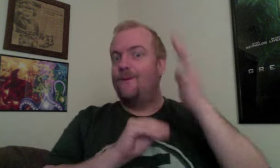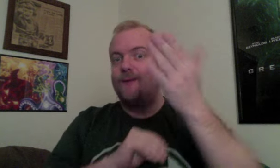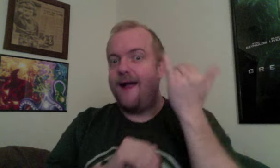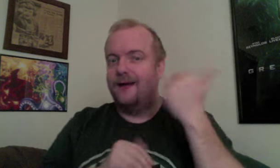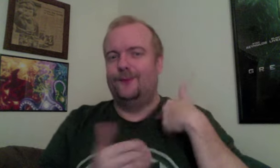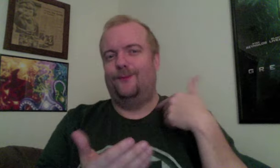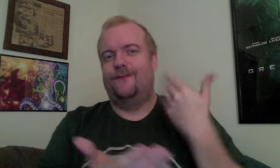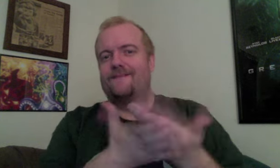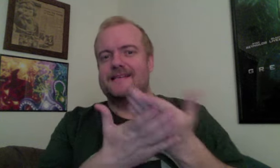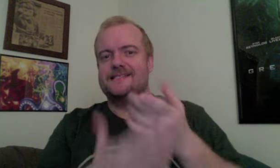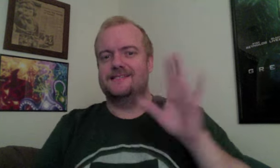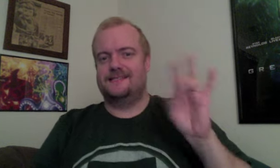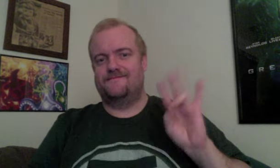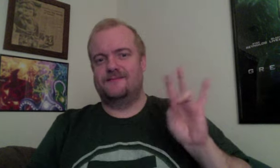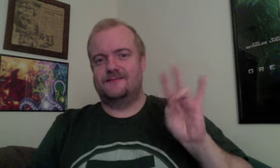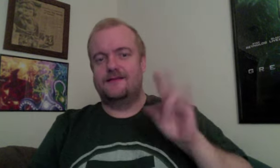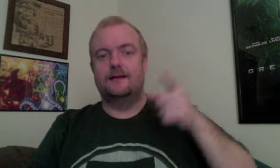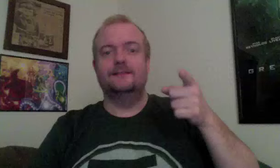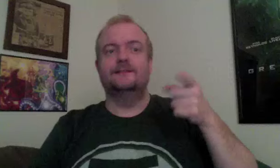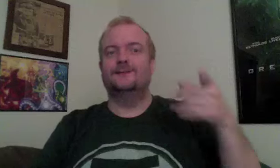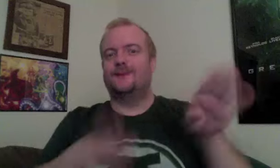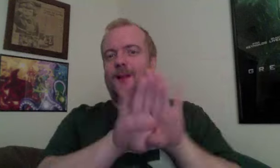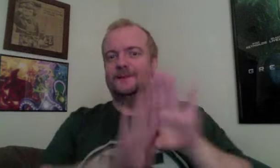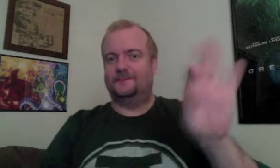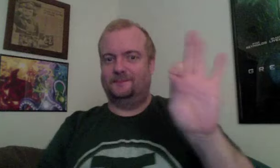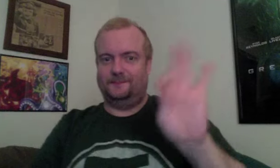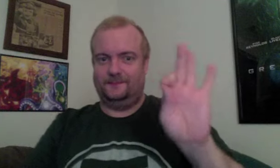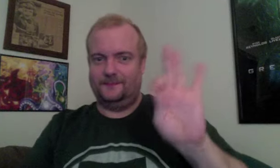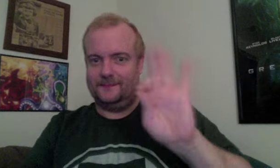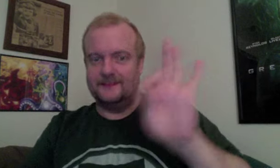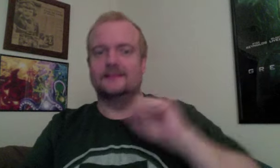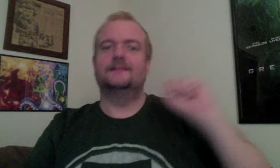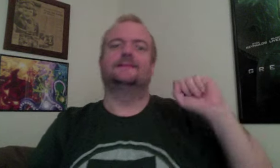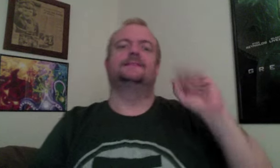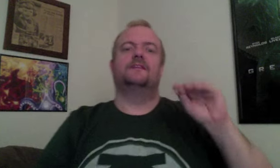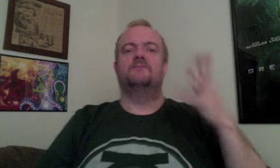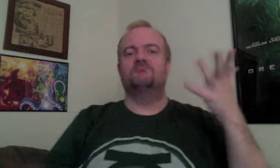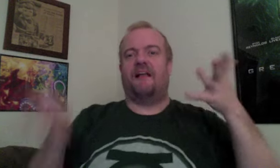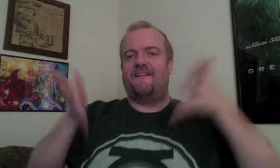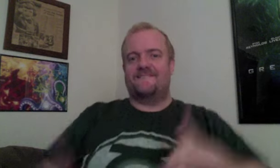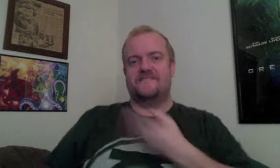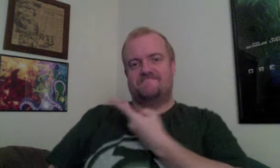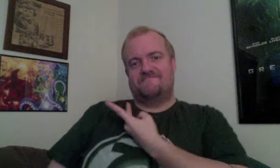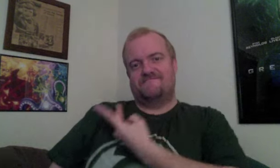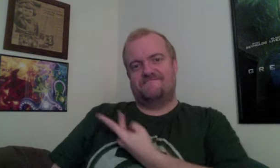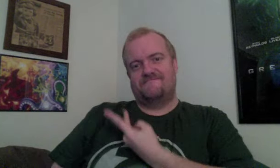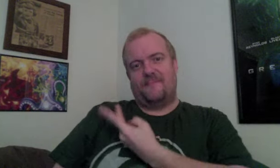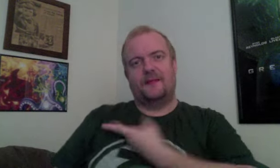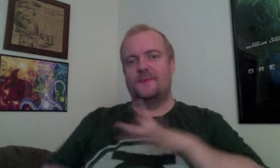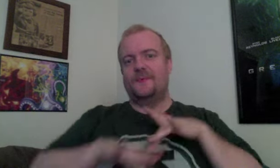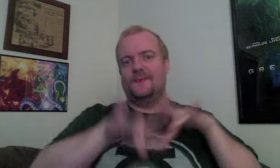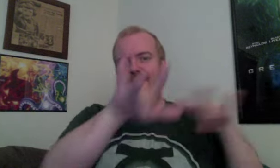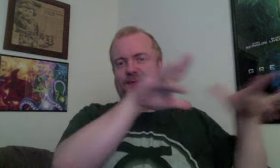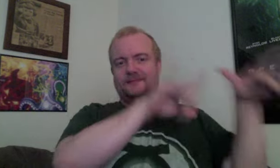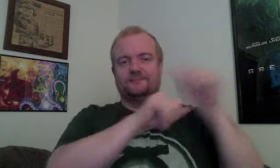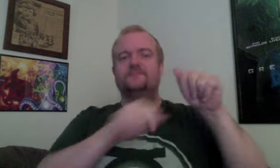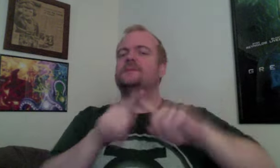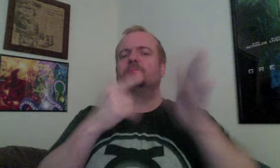Butterbean is bringing big justice to small-town America. Appreciate what you've done for me, son, and my family. Big Law Deputy Butterbean